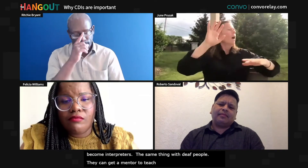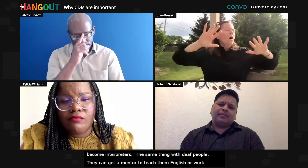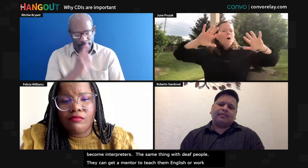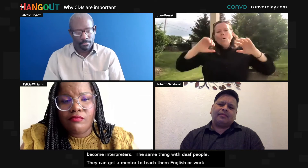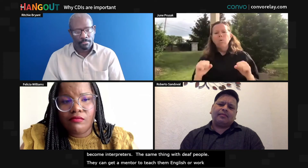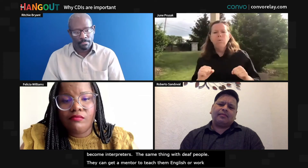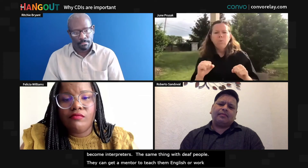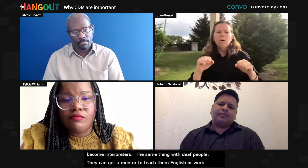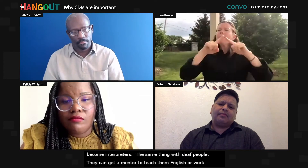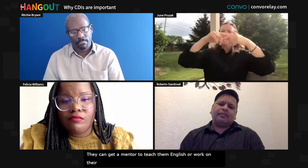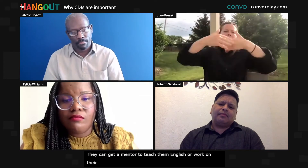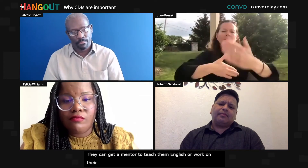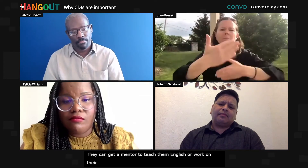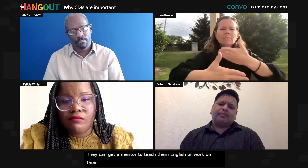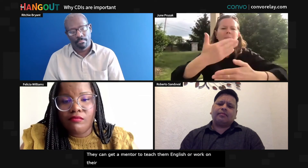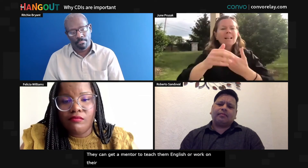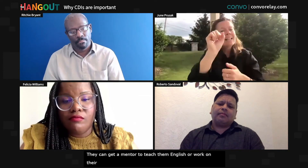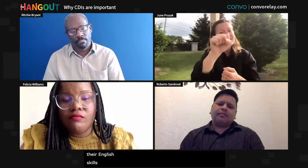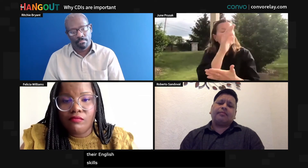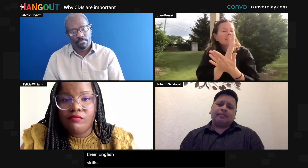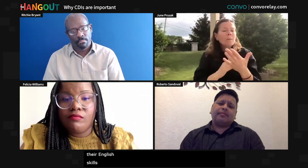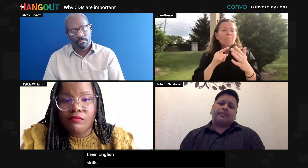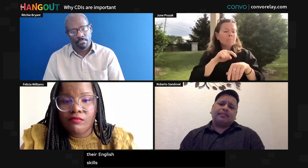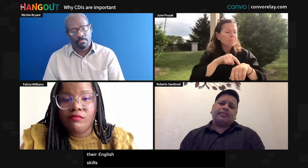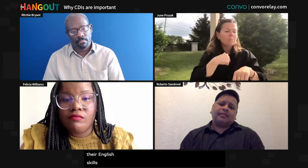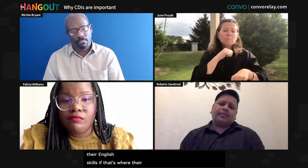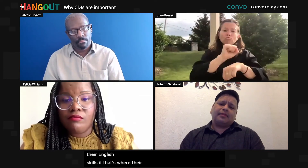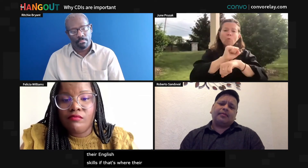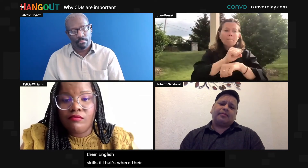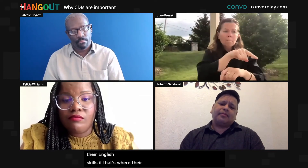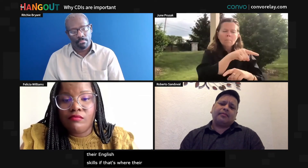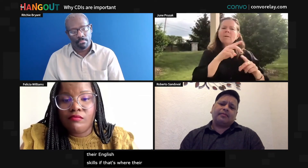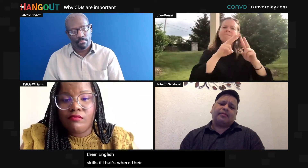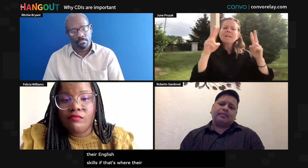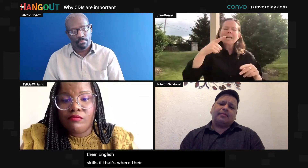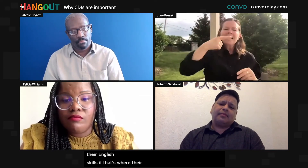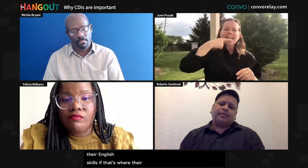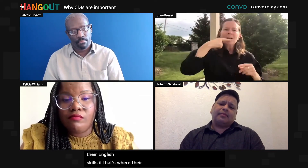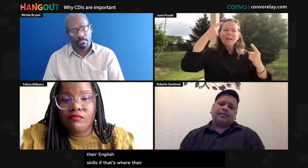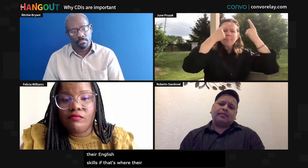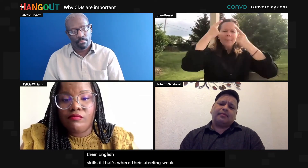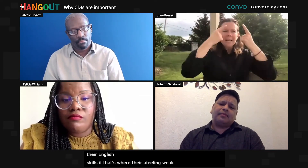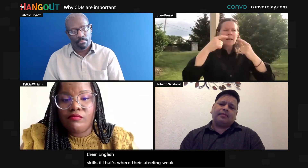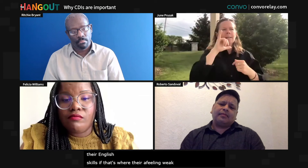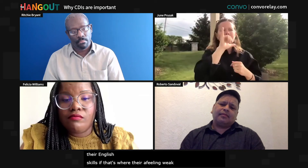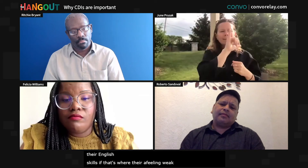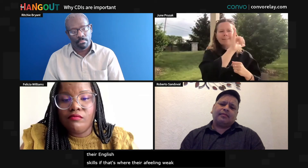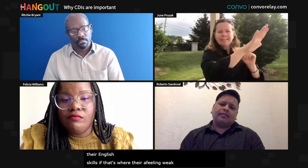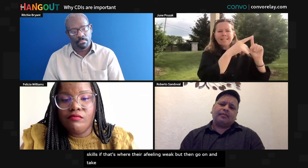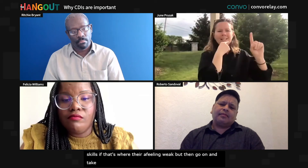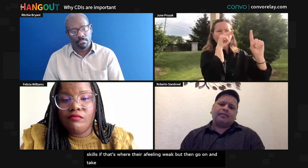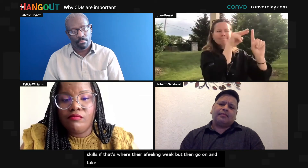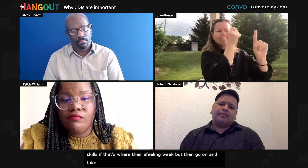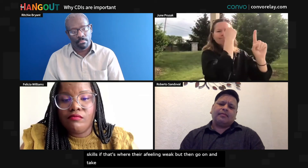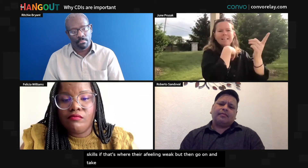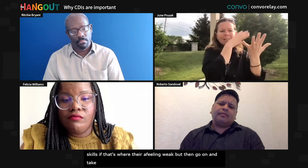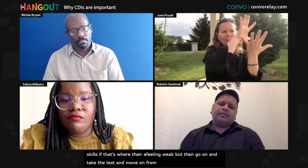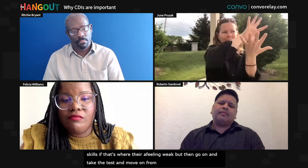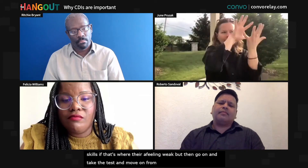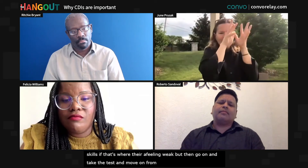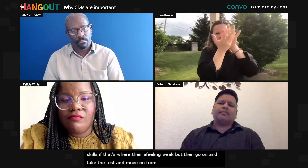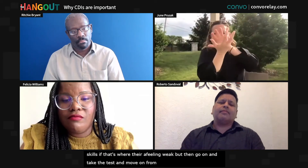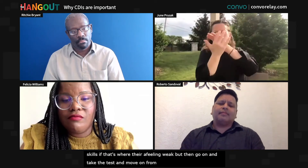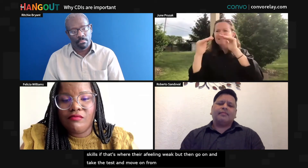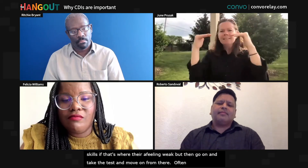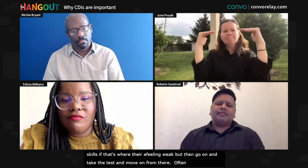where they're feeling weak. But then they can go in and take the test and then move on from there. Often with jobs, they're hearing people who